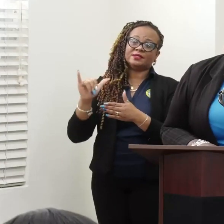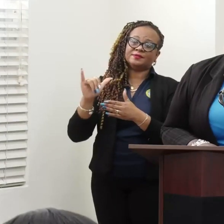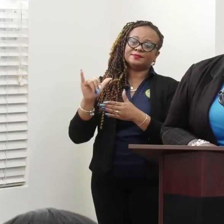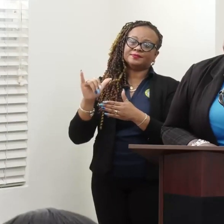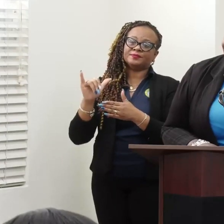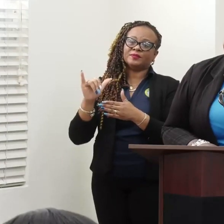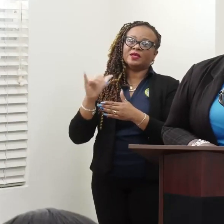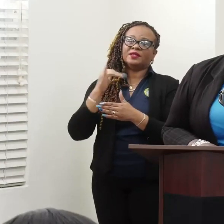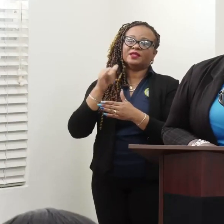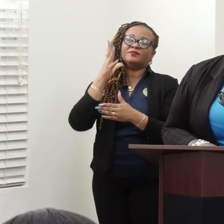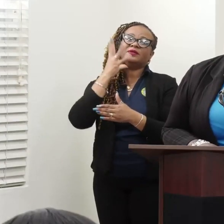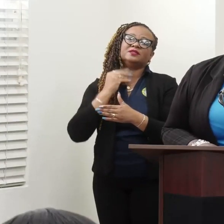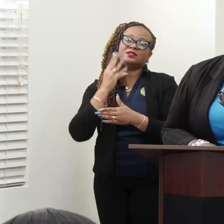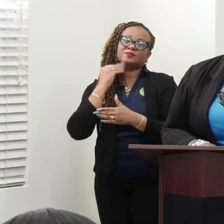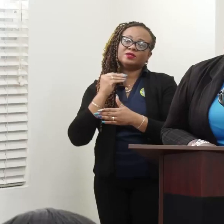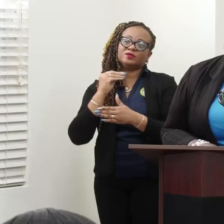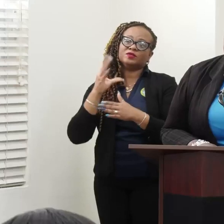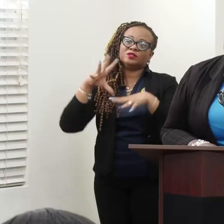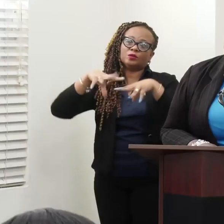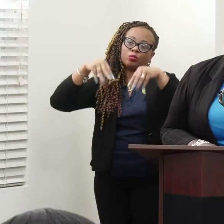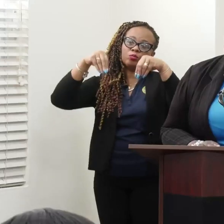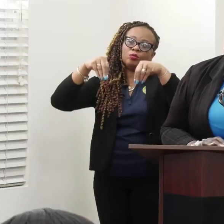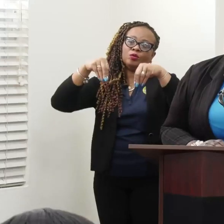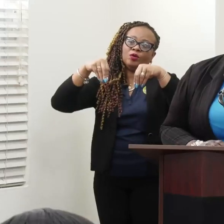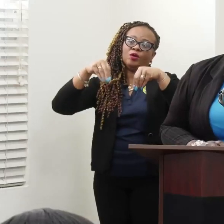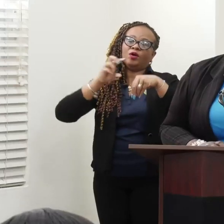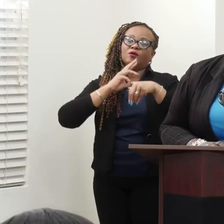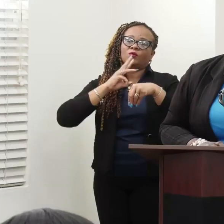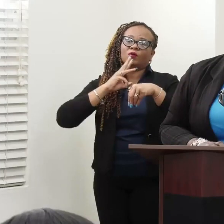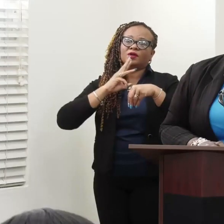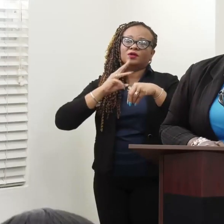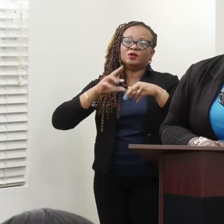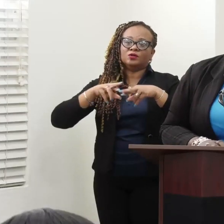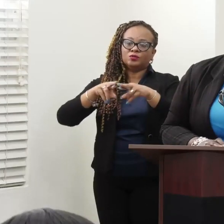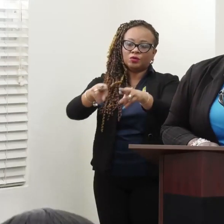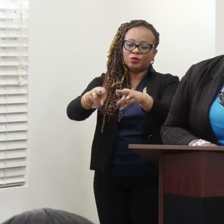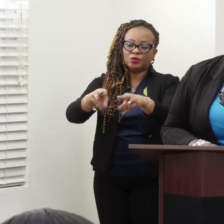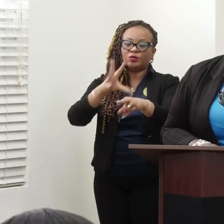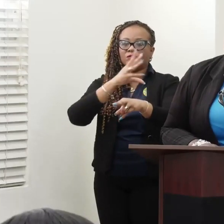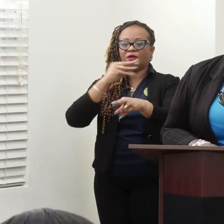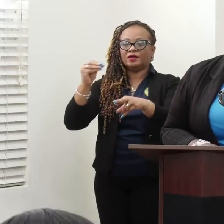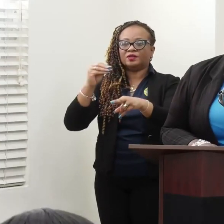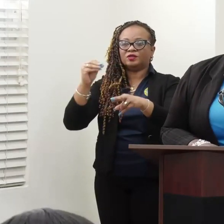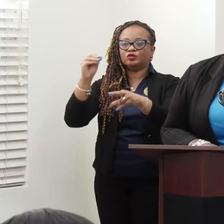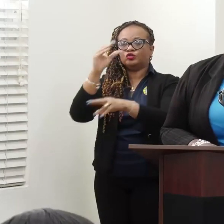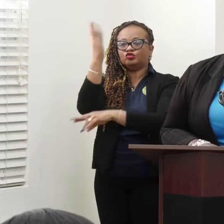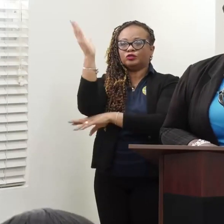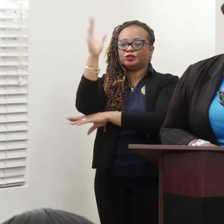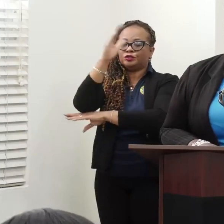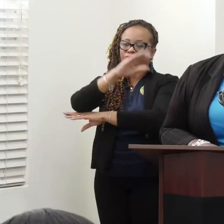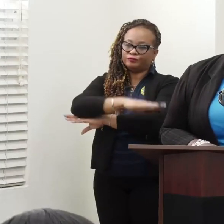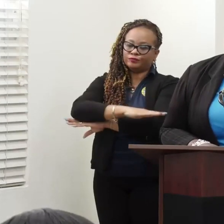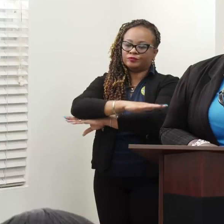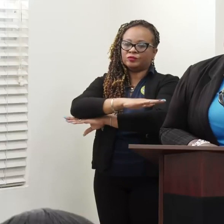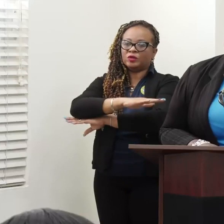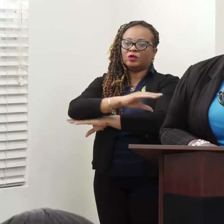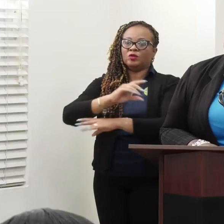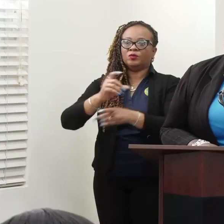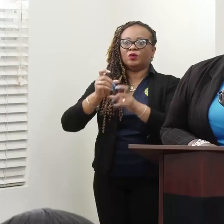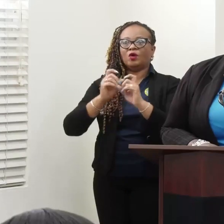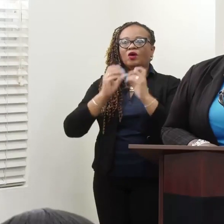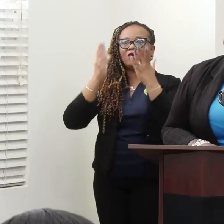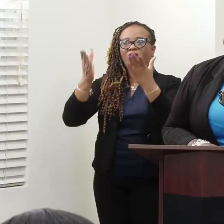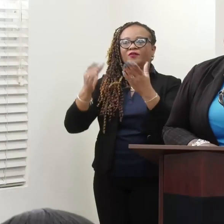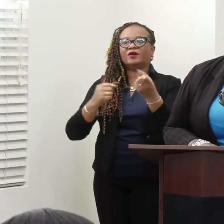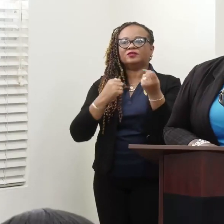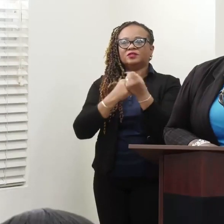district, they have been experiencing down power lines, settling of water in roads, and other reports of fallen trees. We offer our